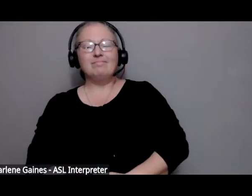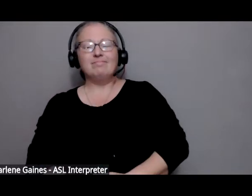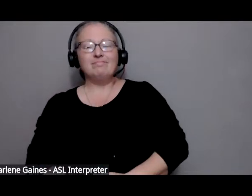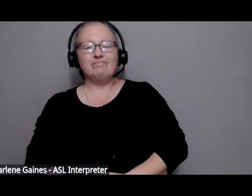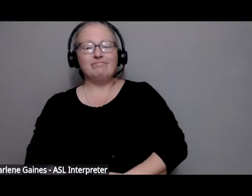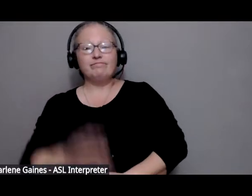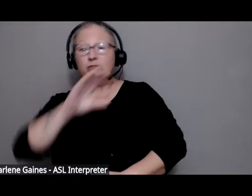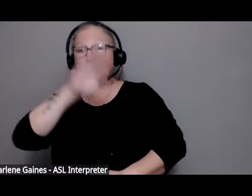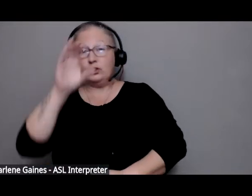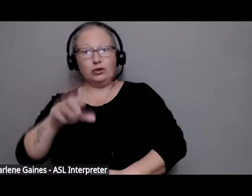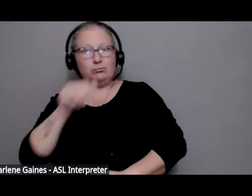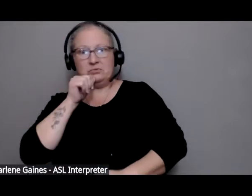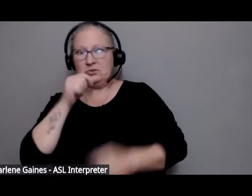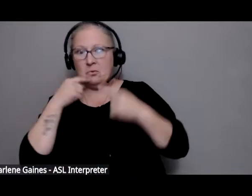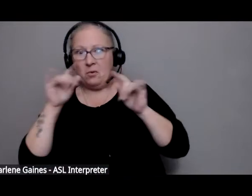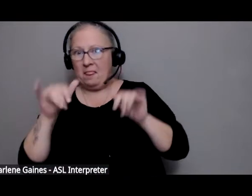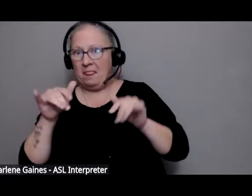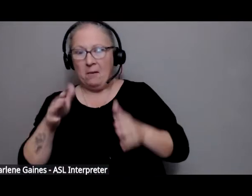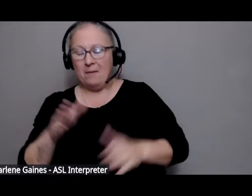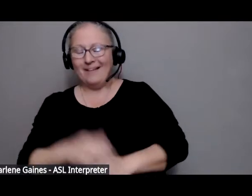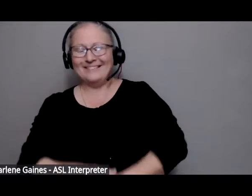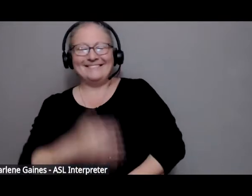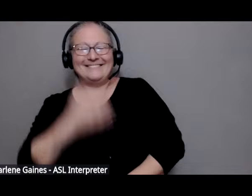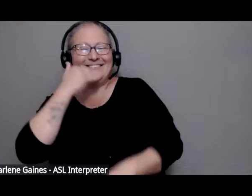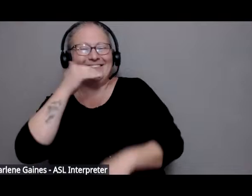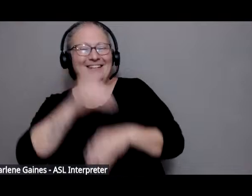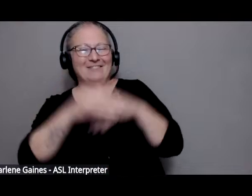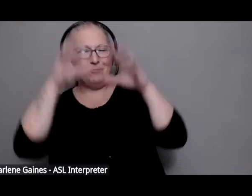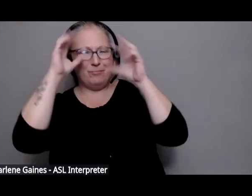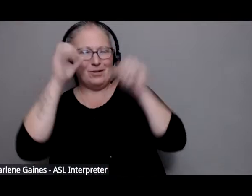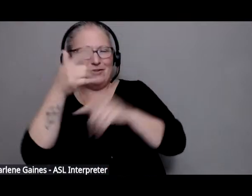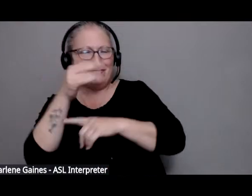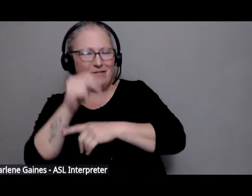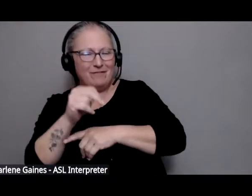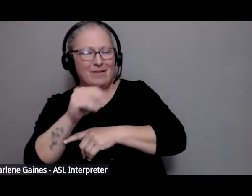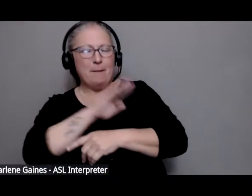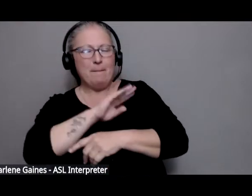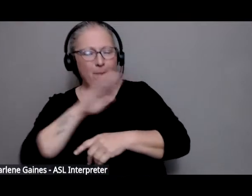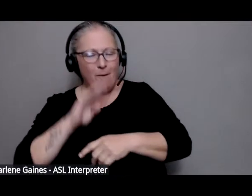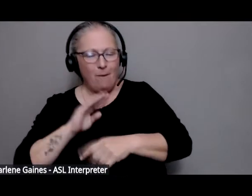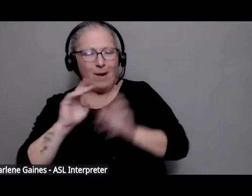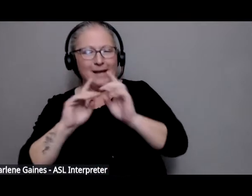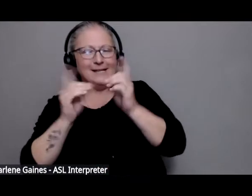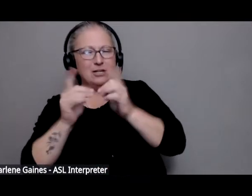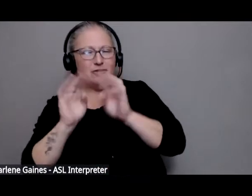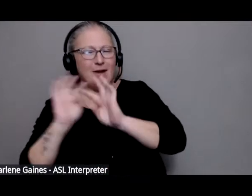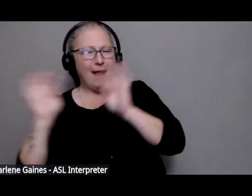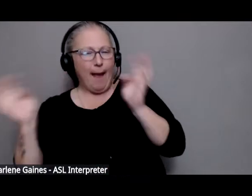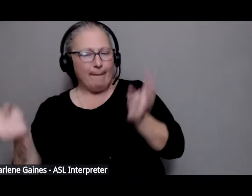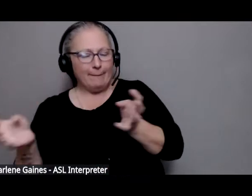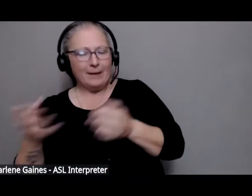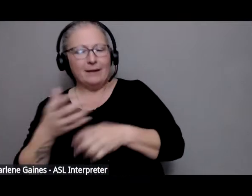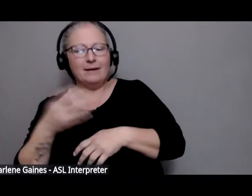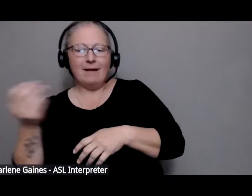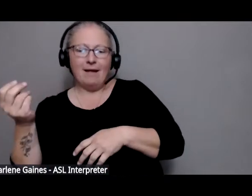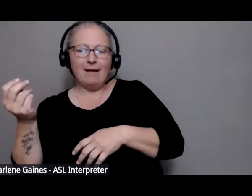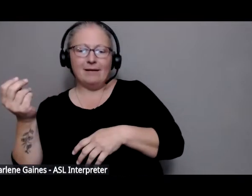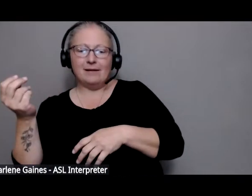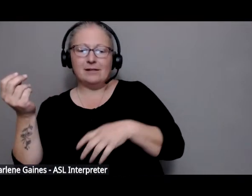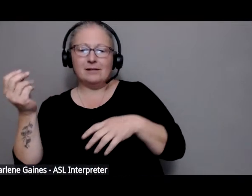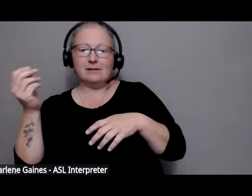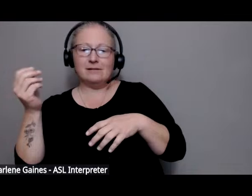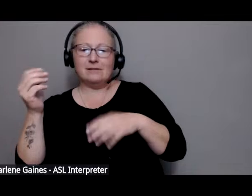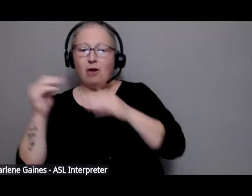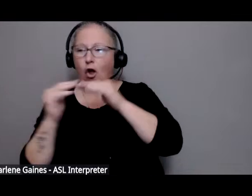Zoom doesn't work that way. Good evening, President Griffin, members of the board, district cabinet, and colleagues in